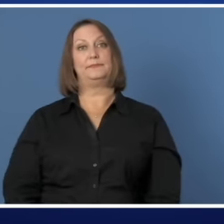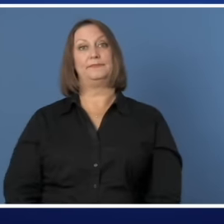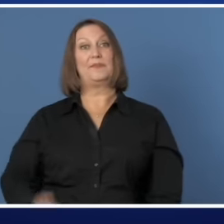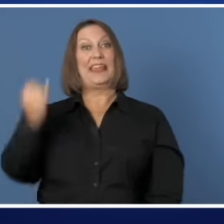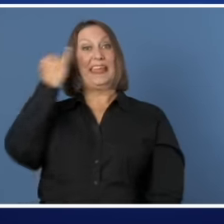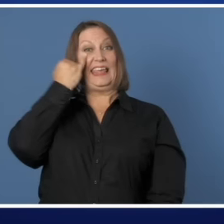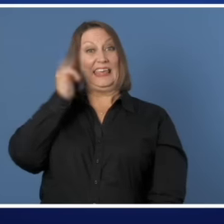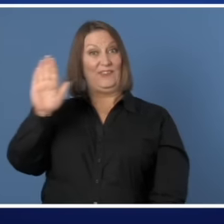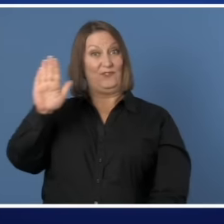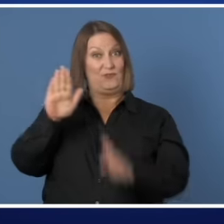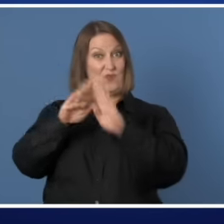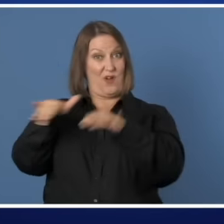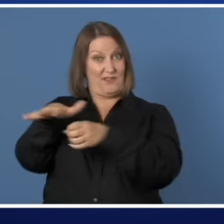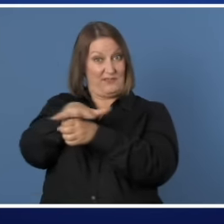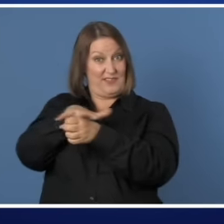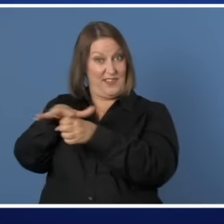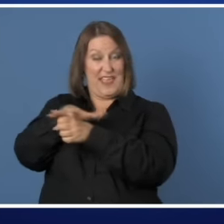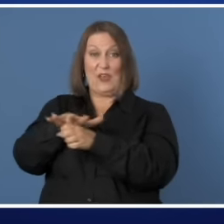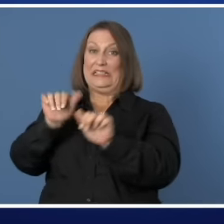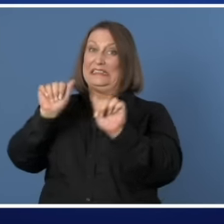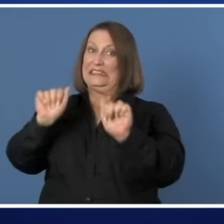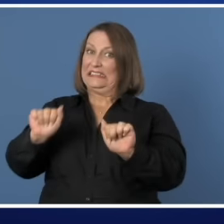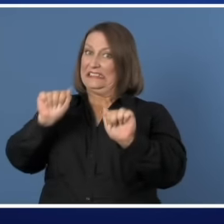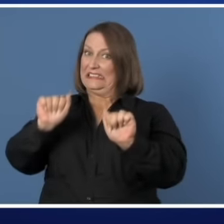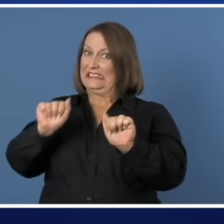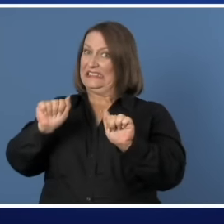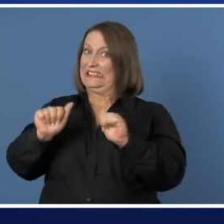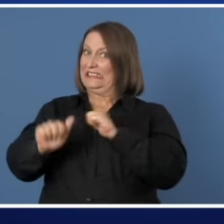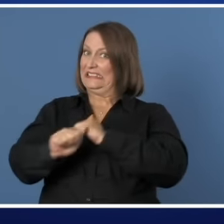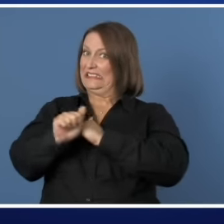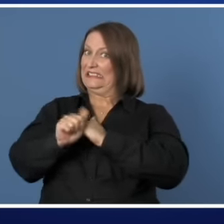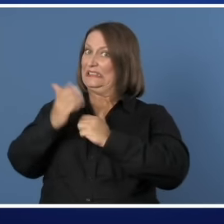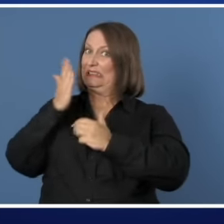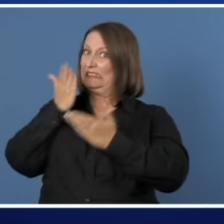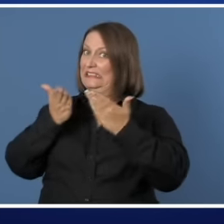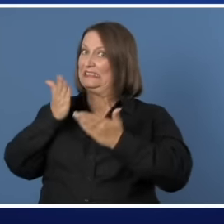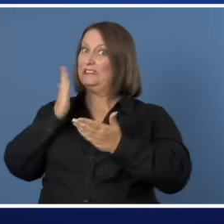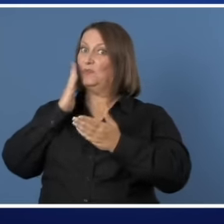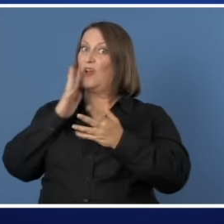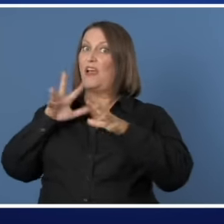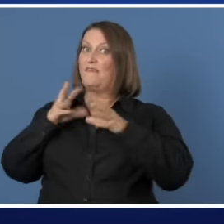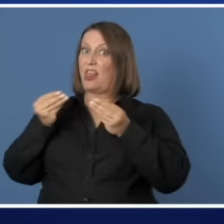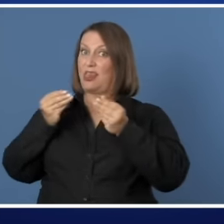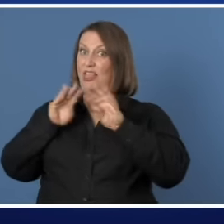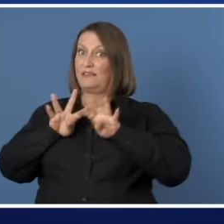If you are at risk from a landslide, talk to your insurance agent.